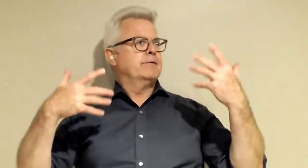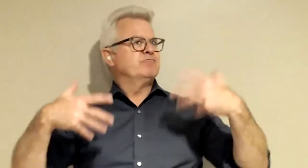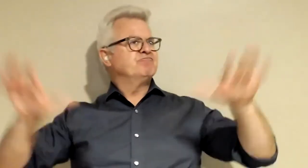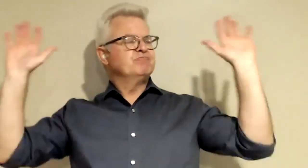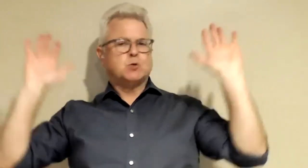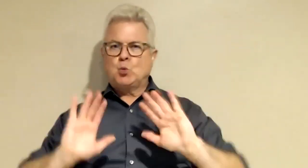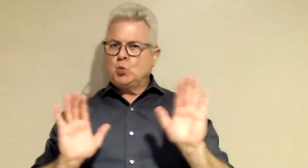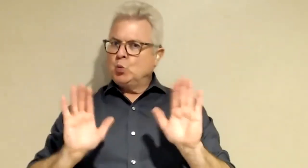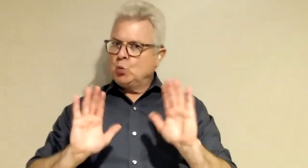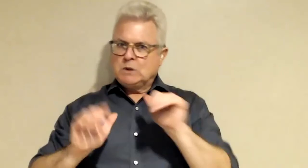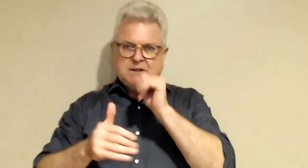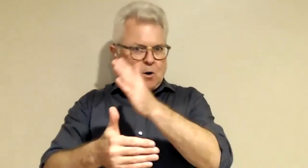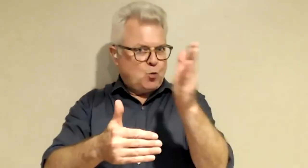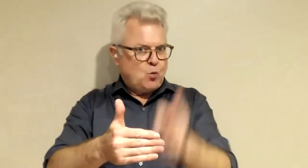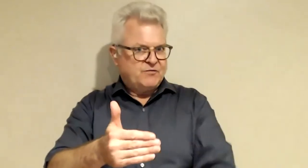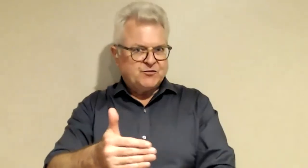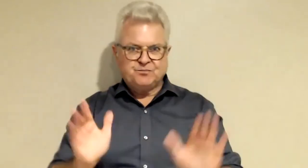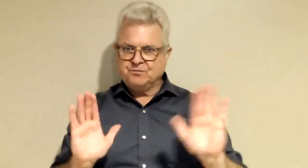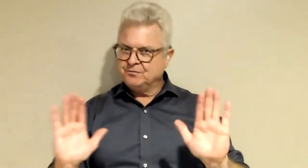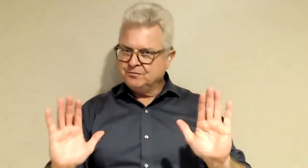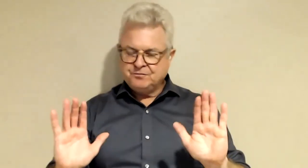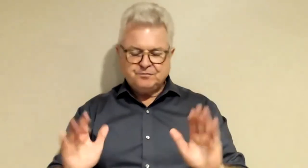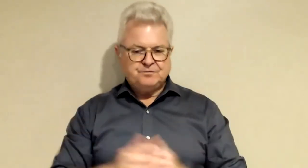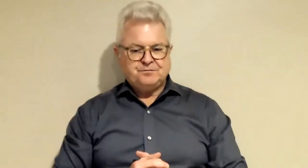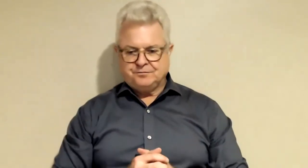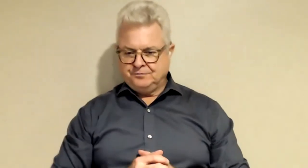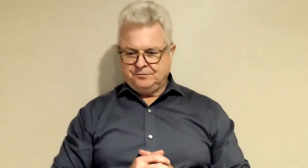regard. Do not let your guard down. This is not over.